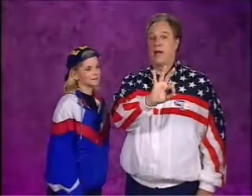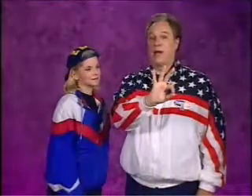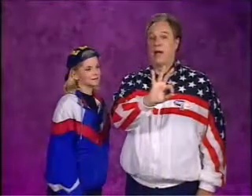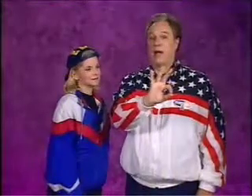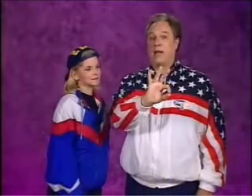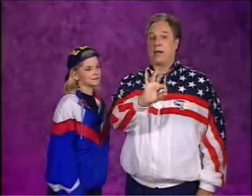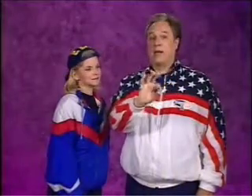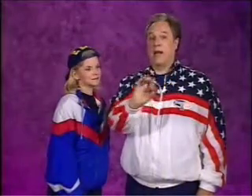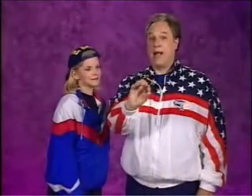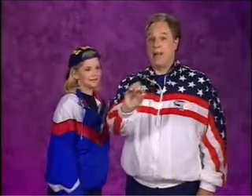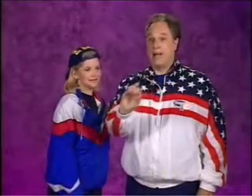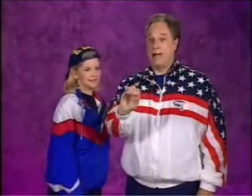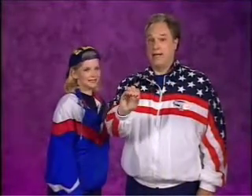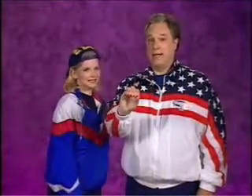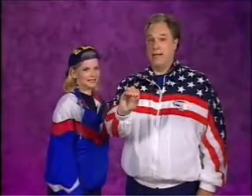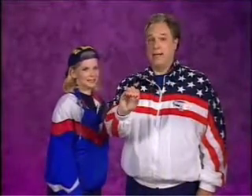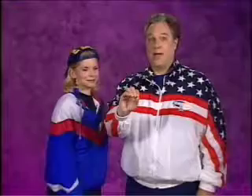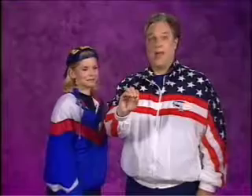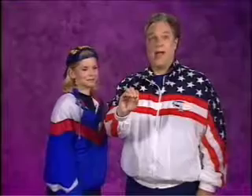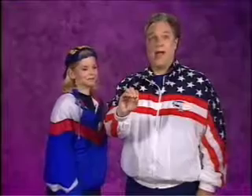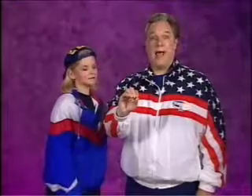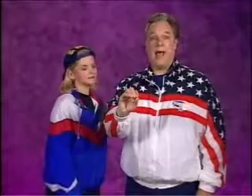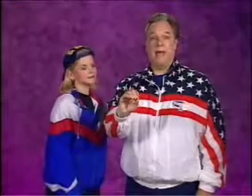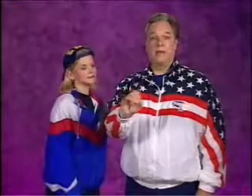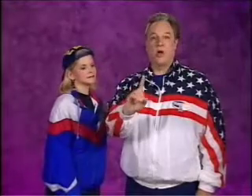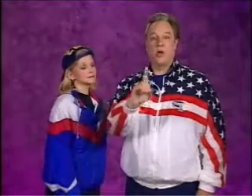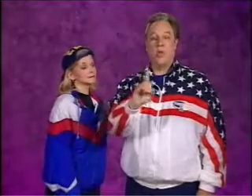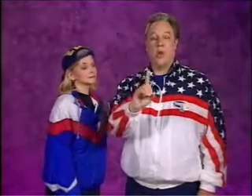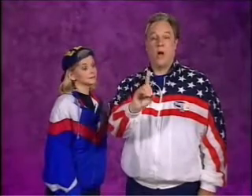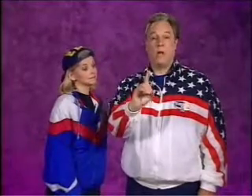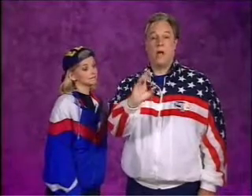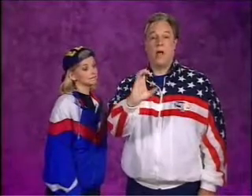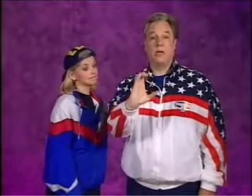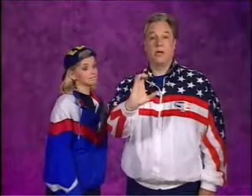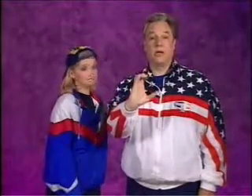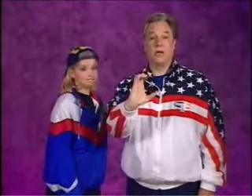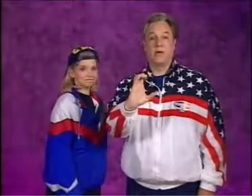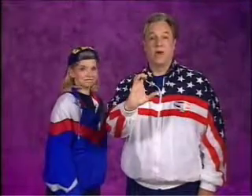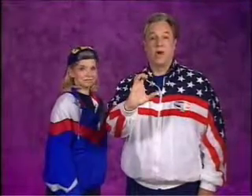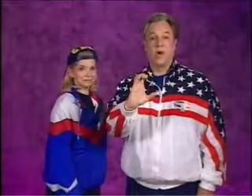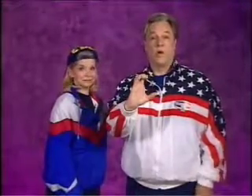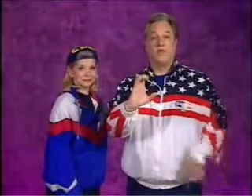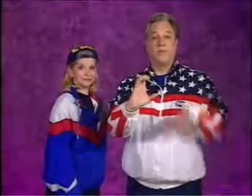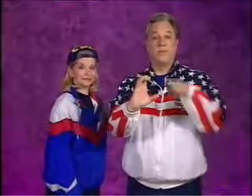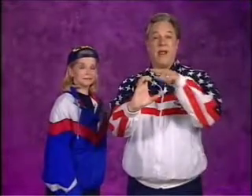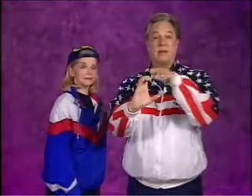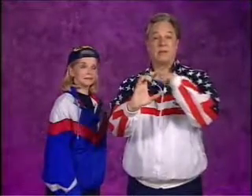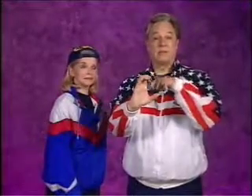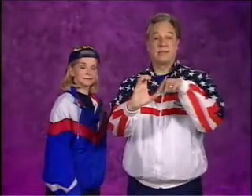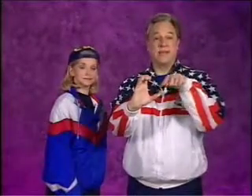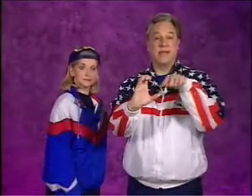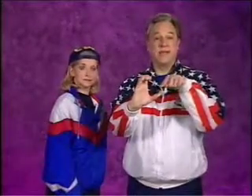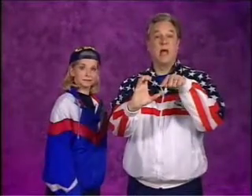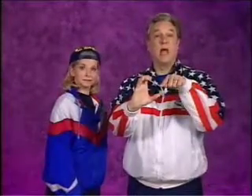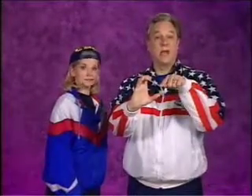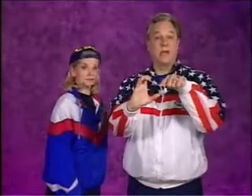and 30, 40, 50, up to 100, and promised we would get to the rest of the numbers in a later